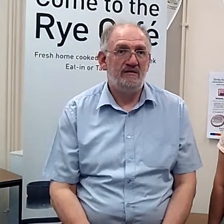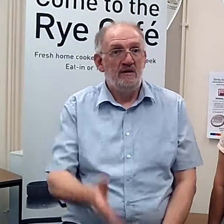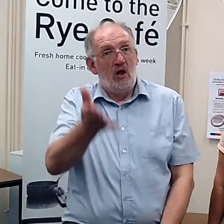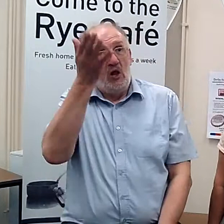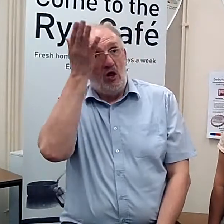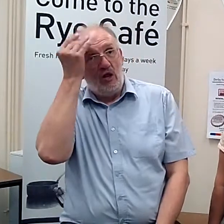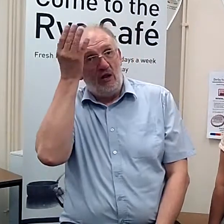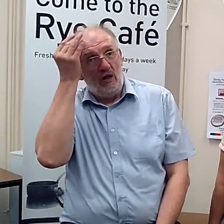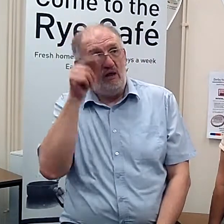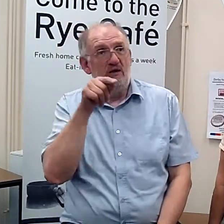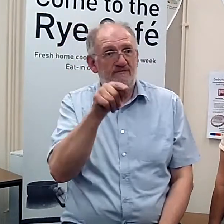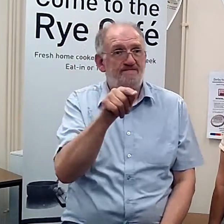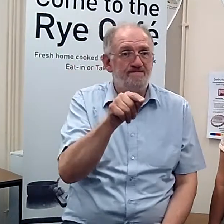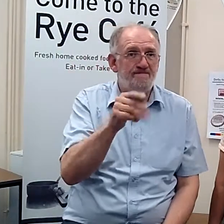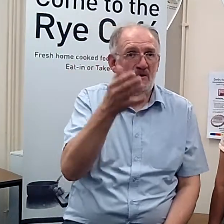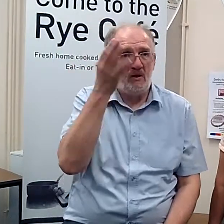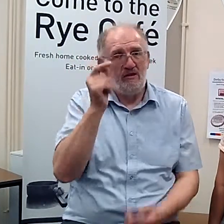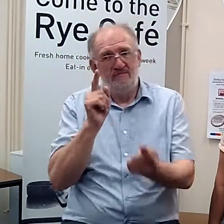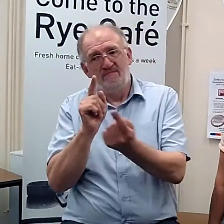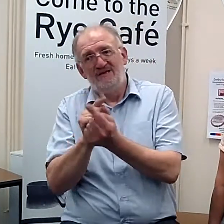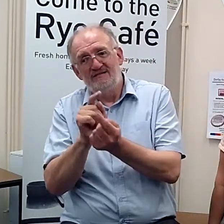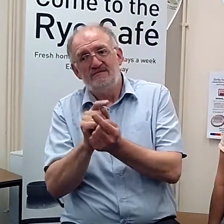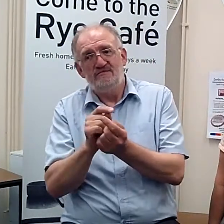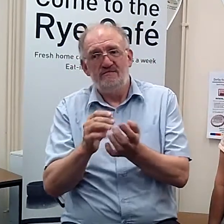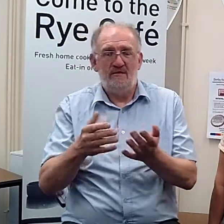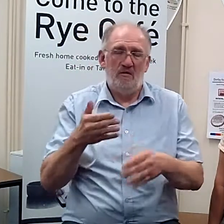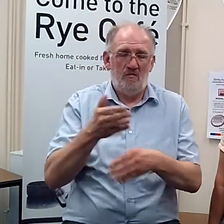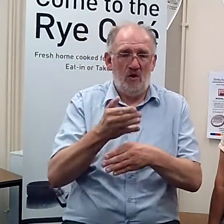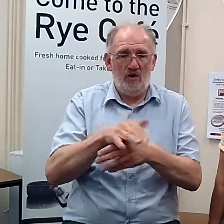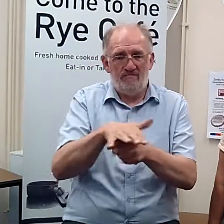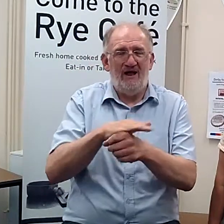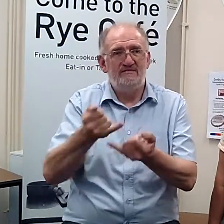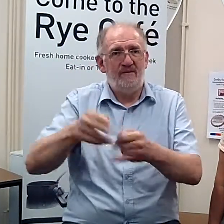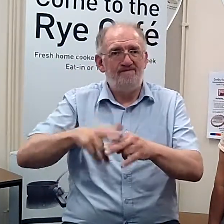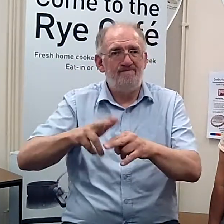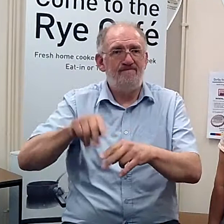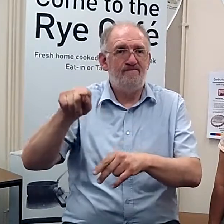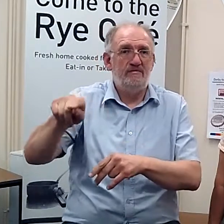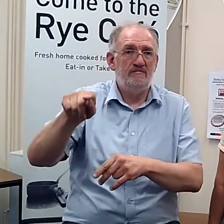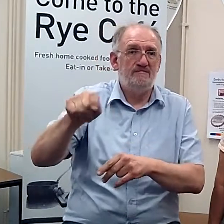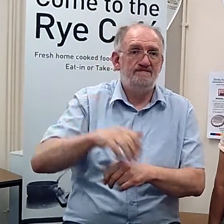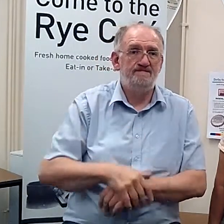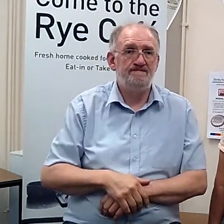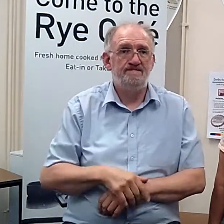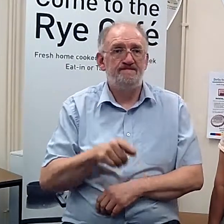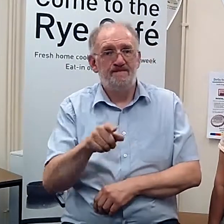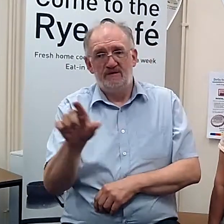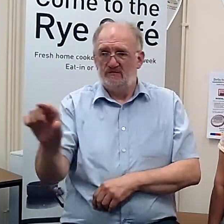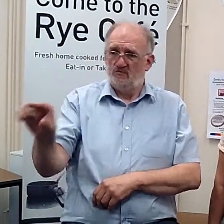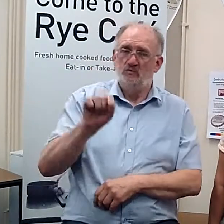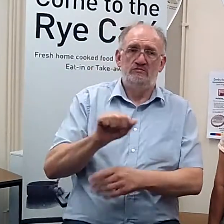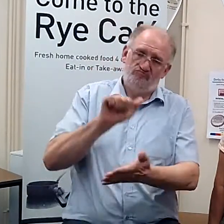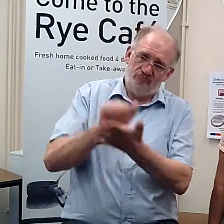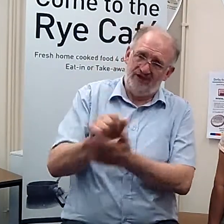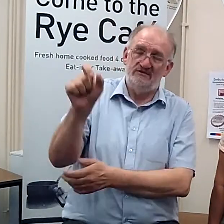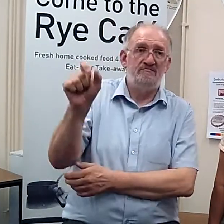When our learners are on their work placements, they're considered as members of staff. They're an assigned and identified mentor from